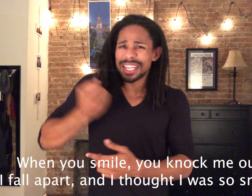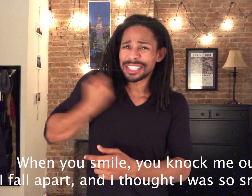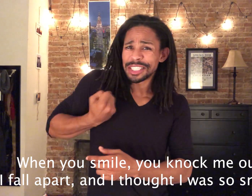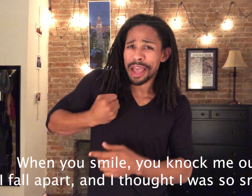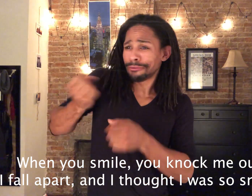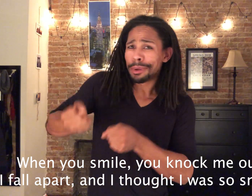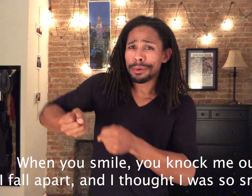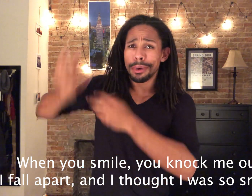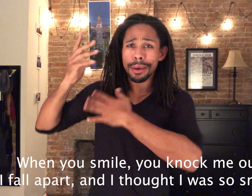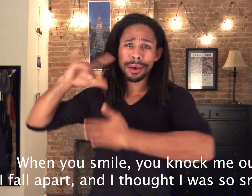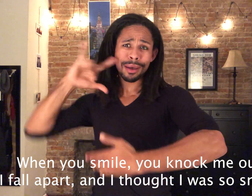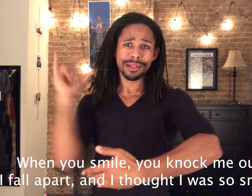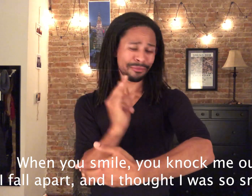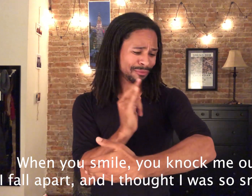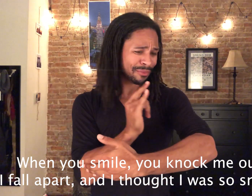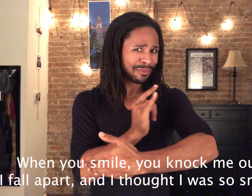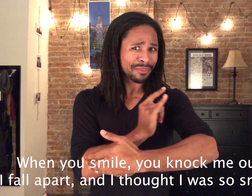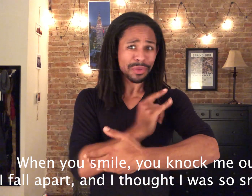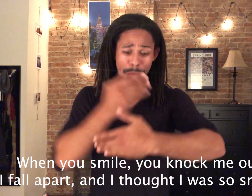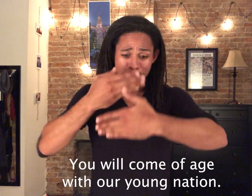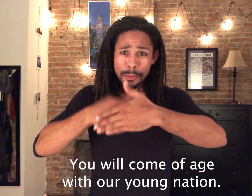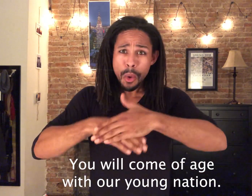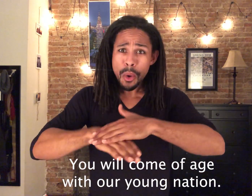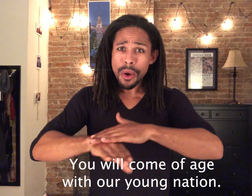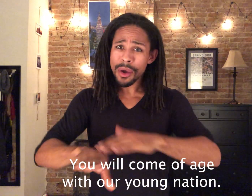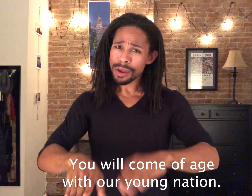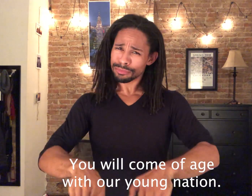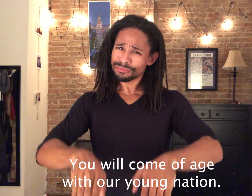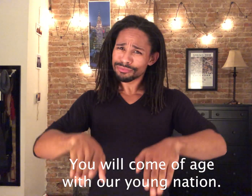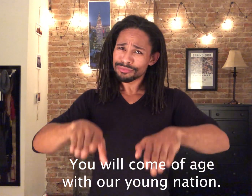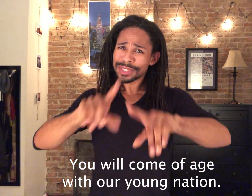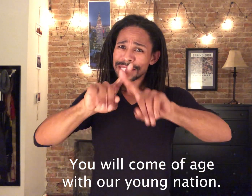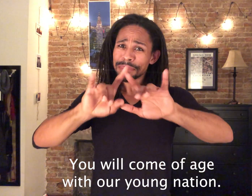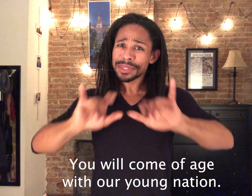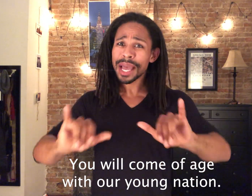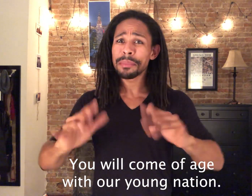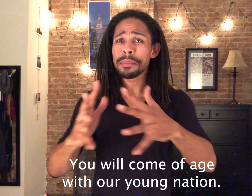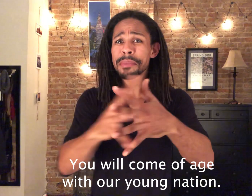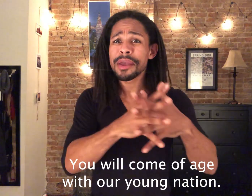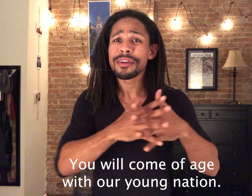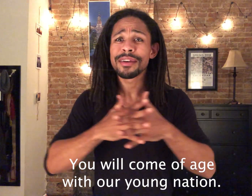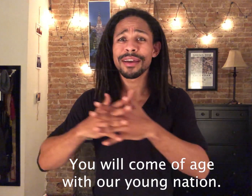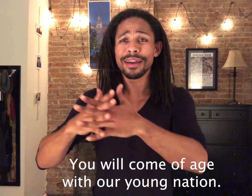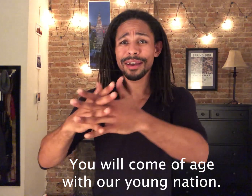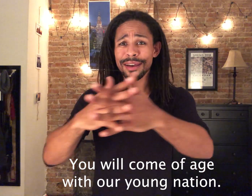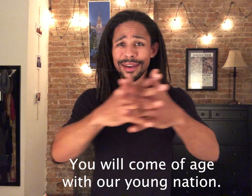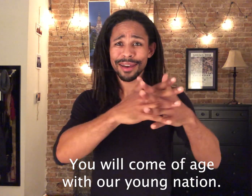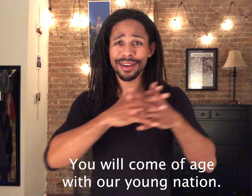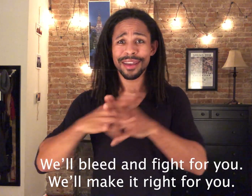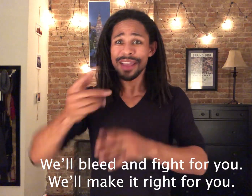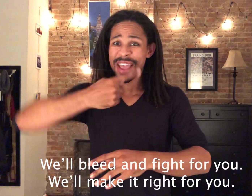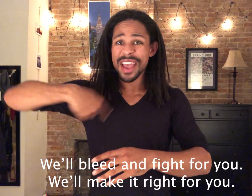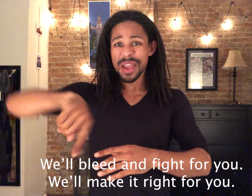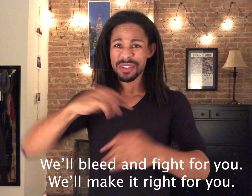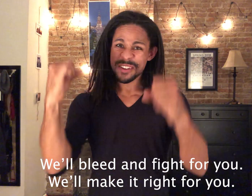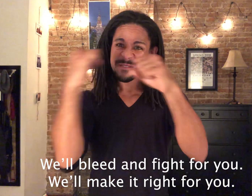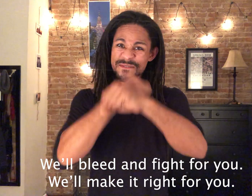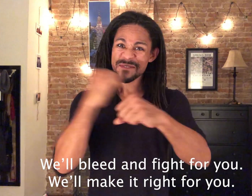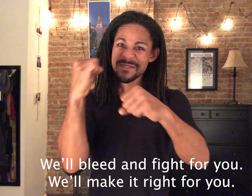so smart You will come of age with our young nation We'll bleed and fight for you